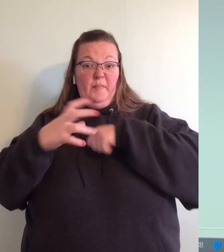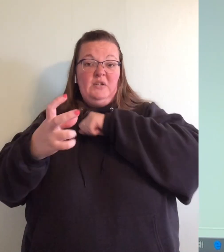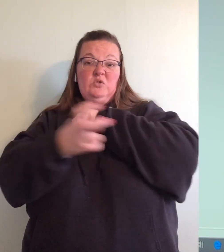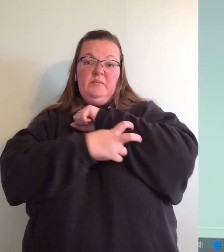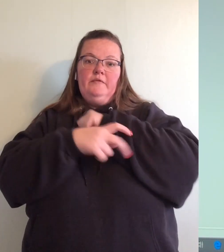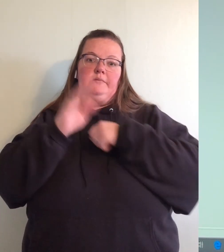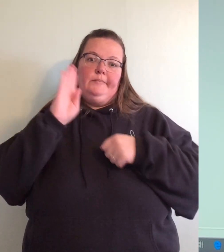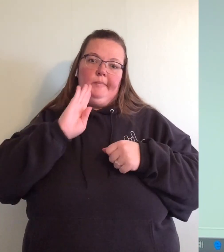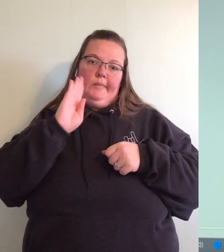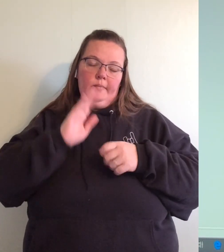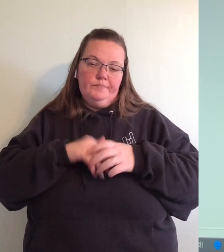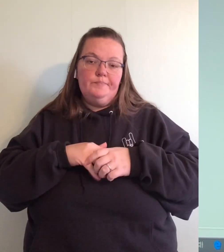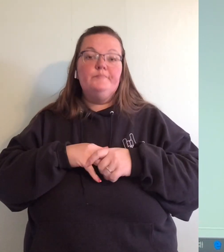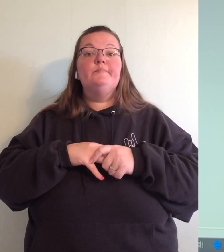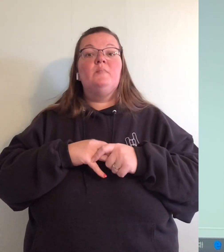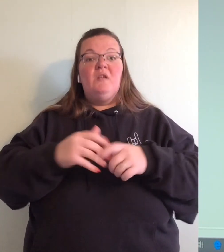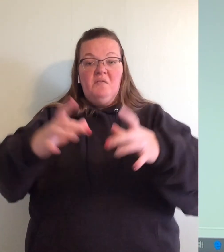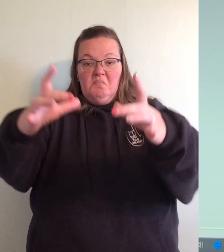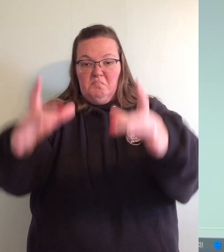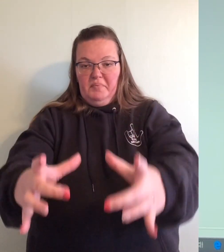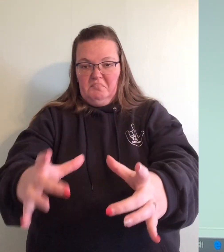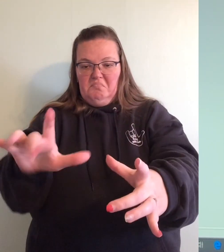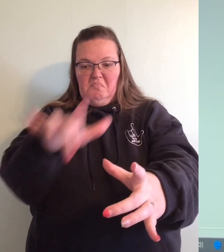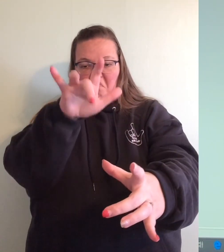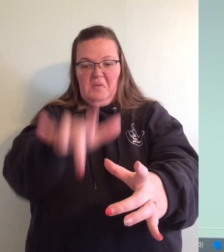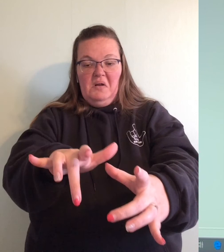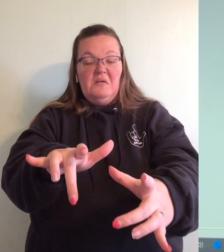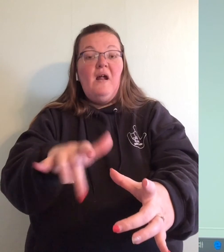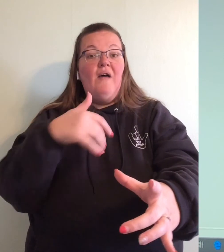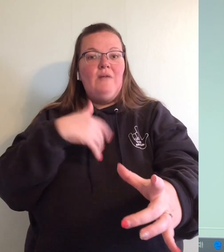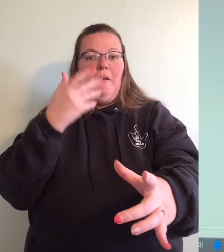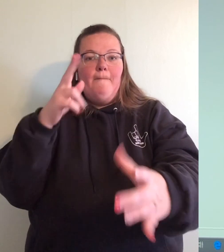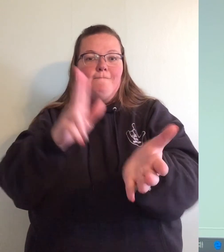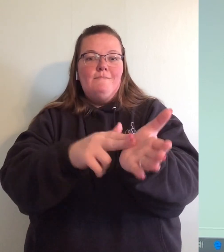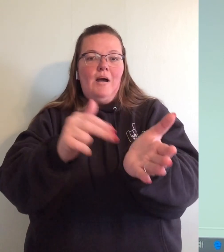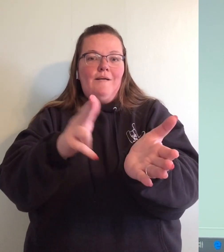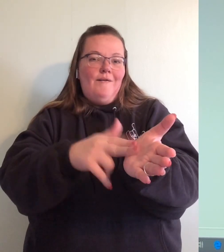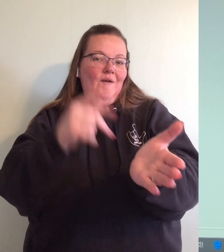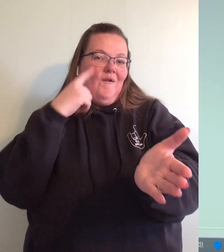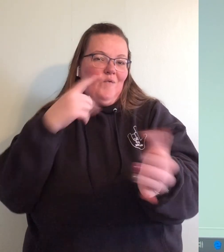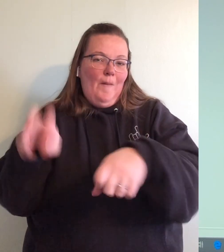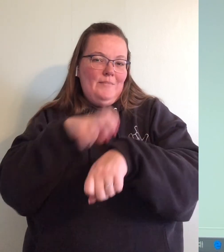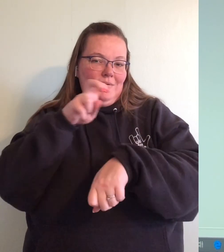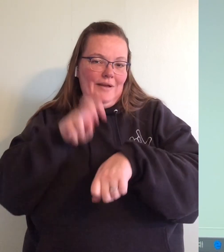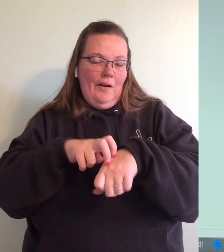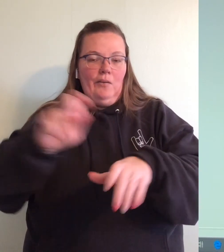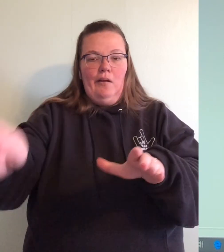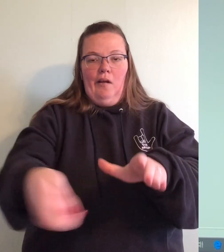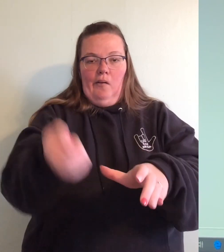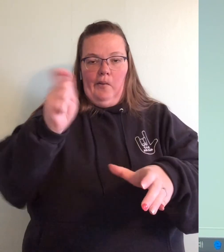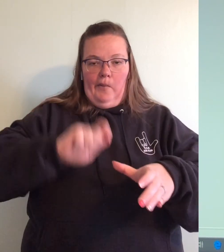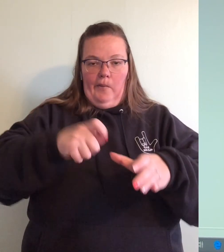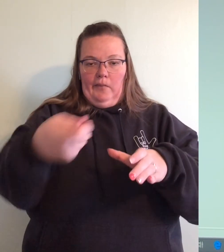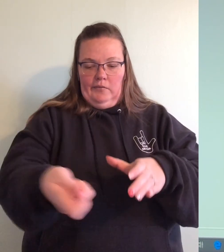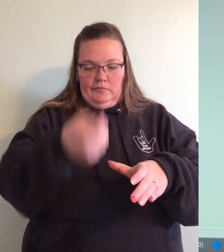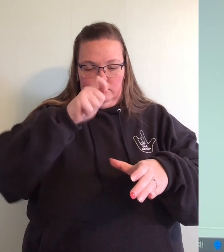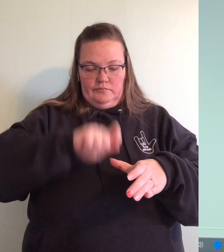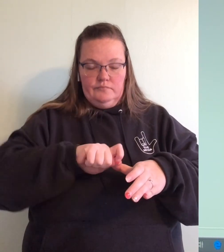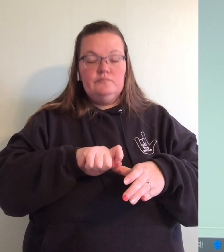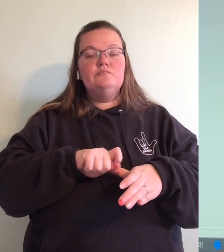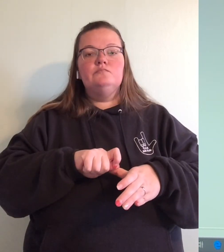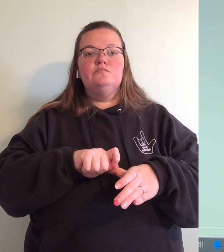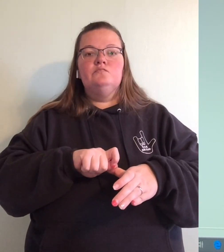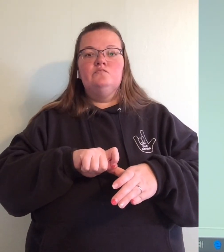of the table, from which everyone took as much as they wanted to go with his potatoes. And all the children thought, and I agree with them, that